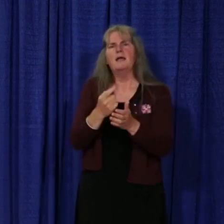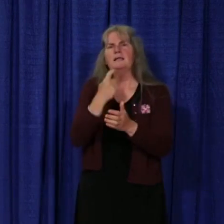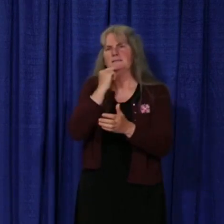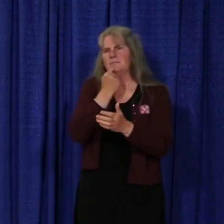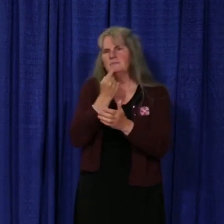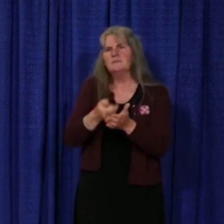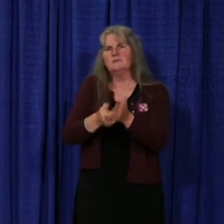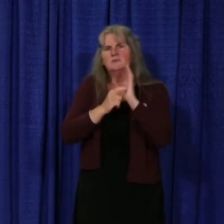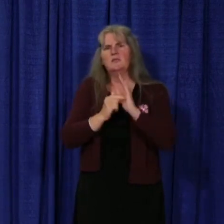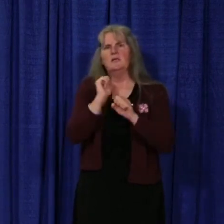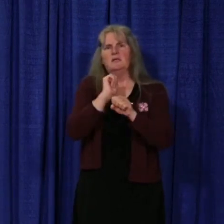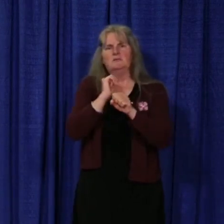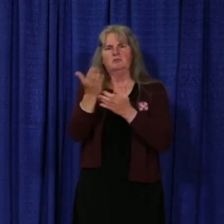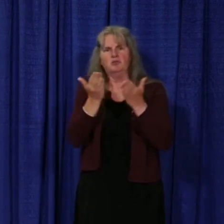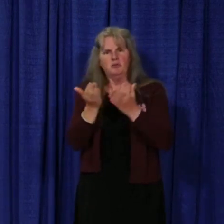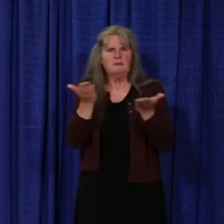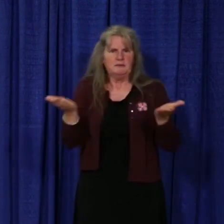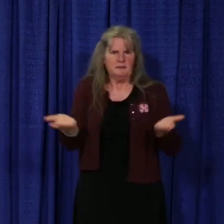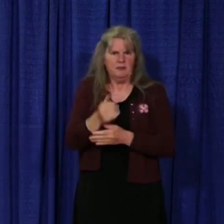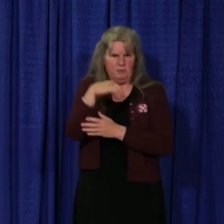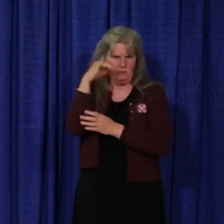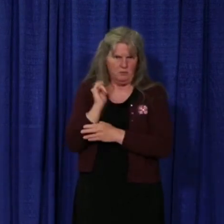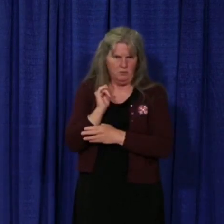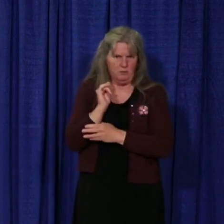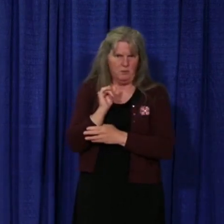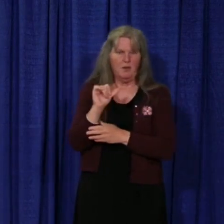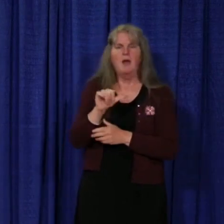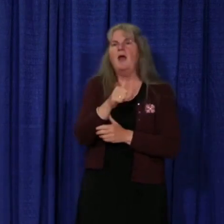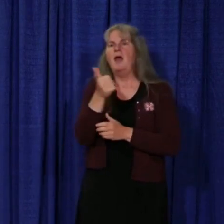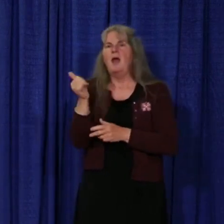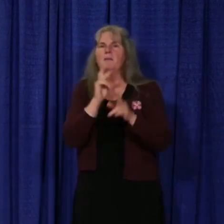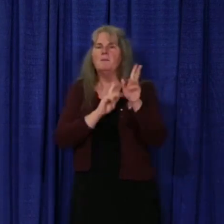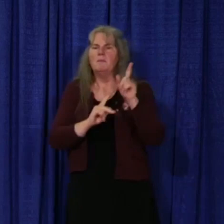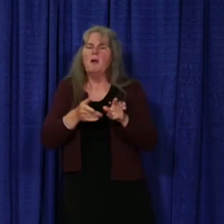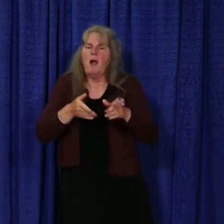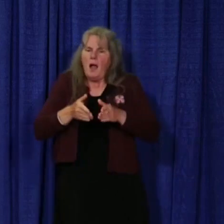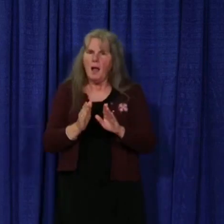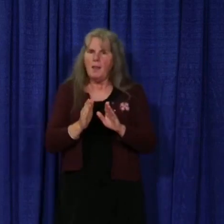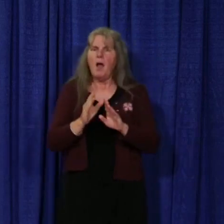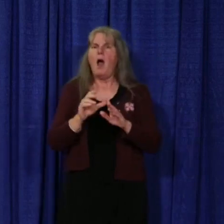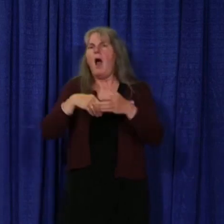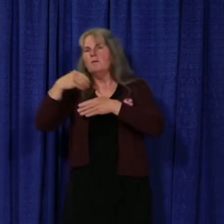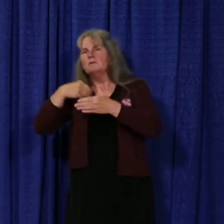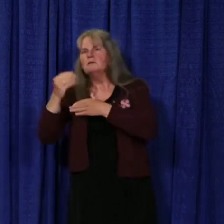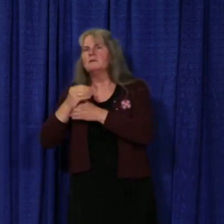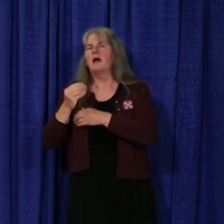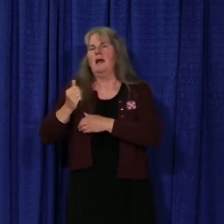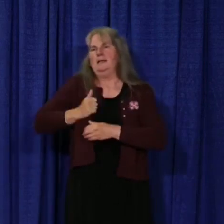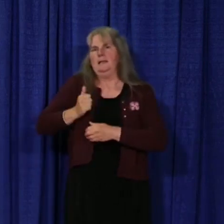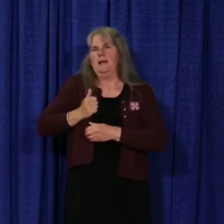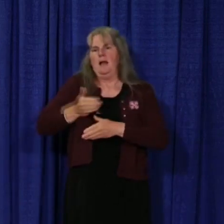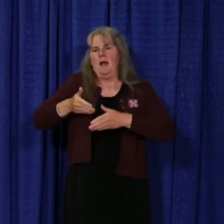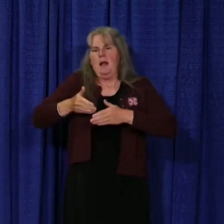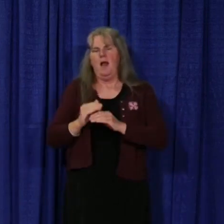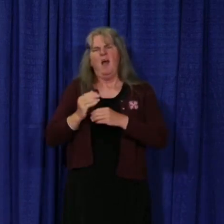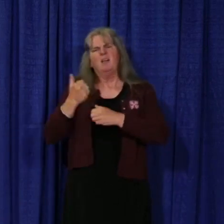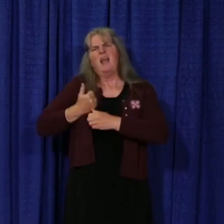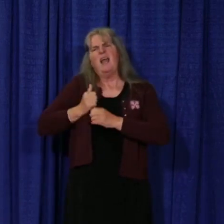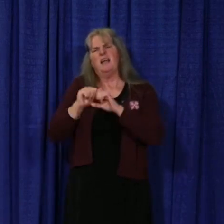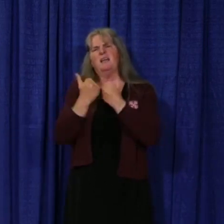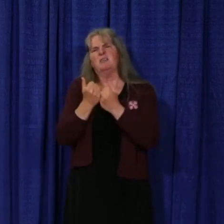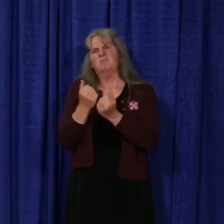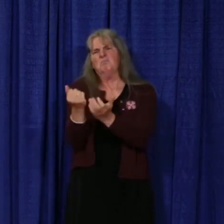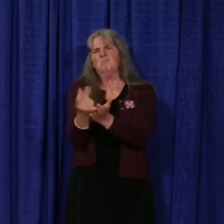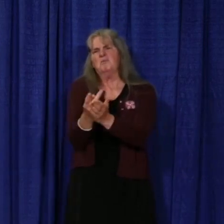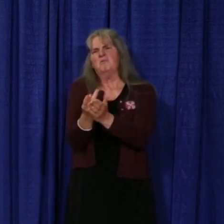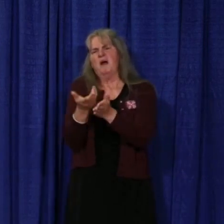foreign residents that have been permitted entry to Canada by the Canadian Border Service Agency. The